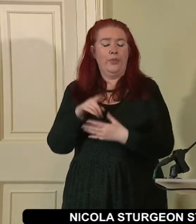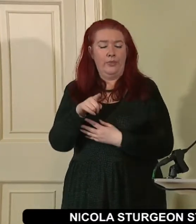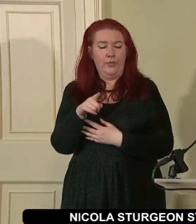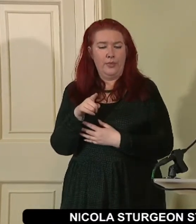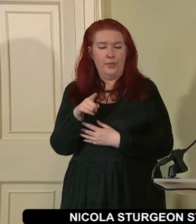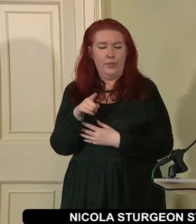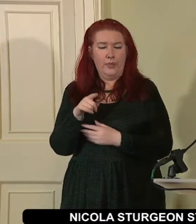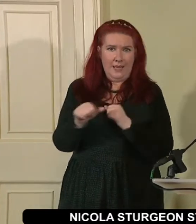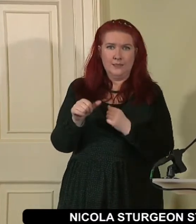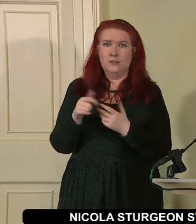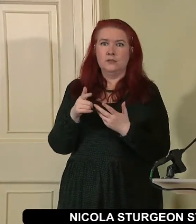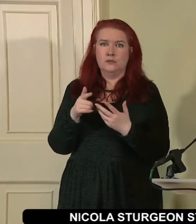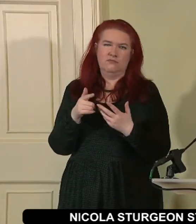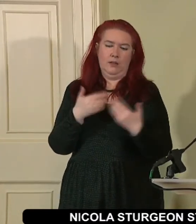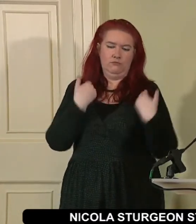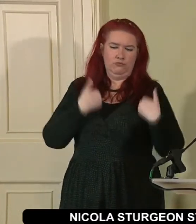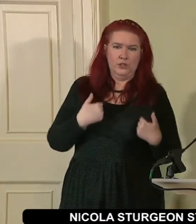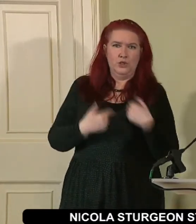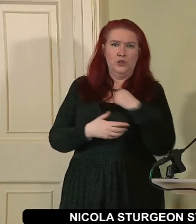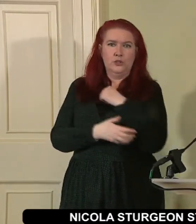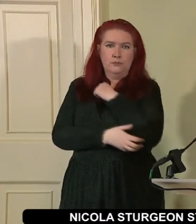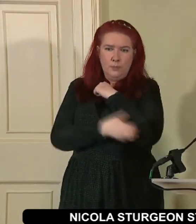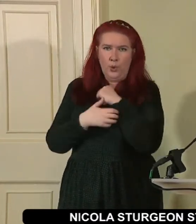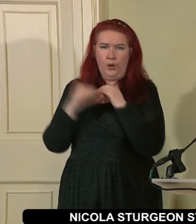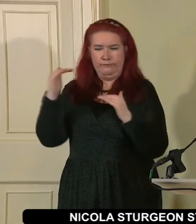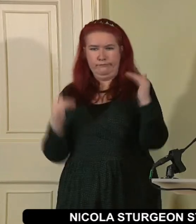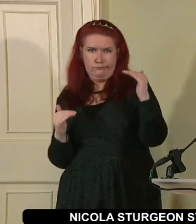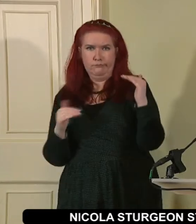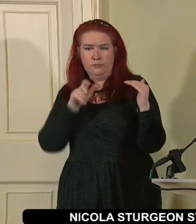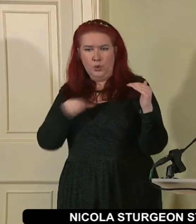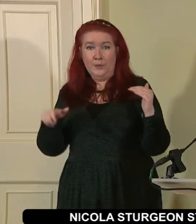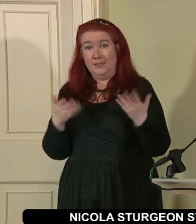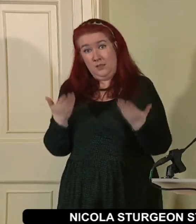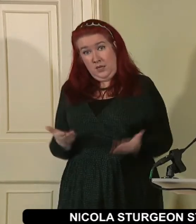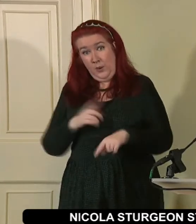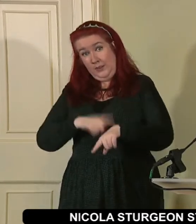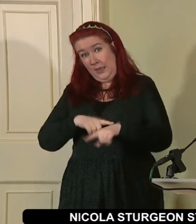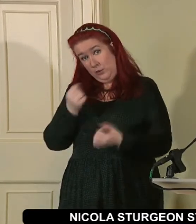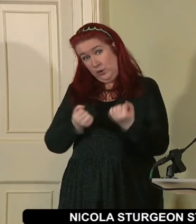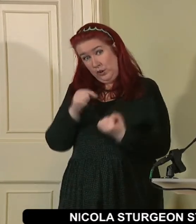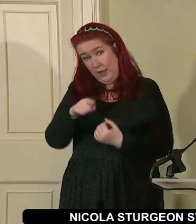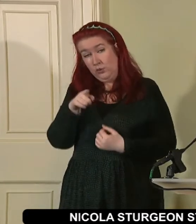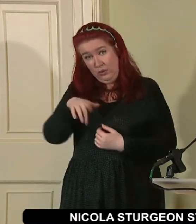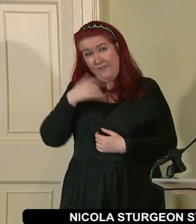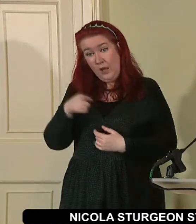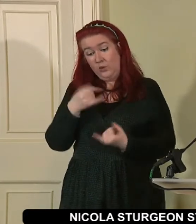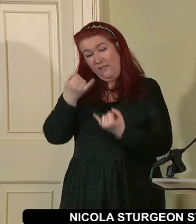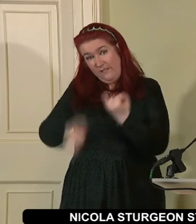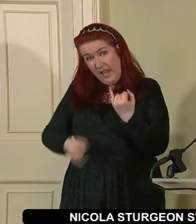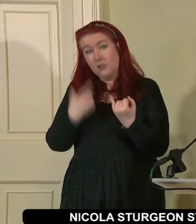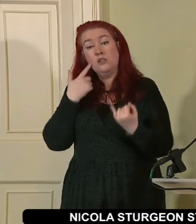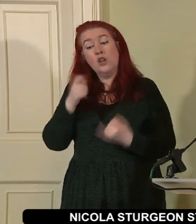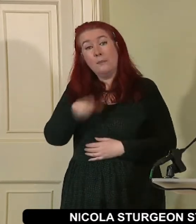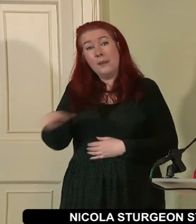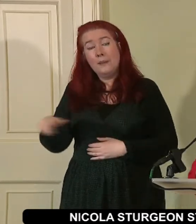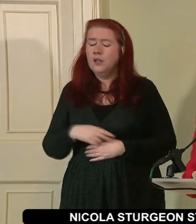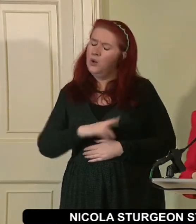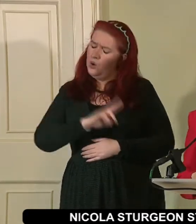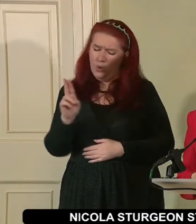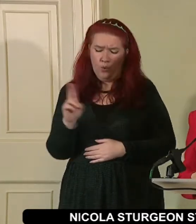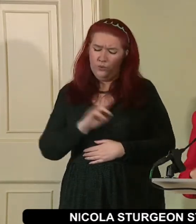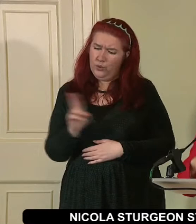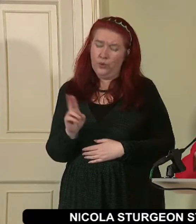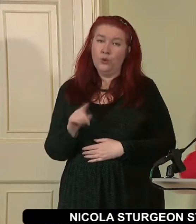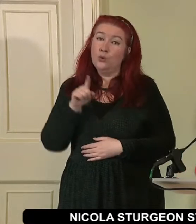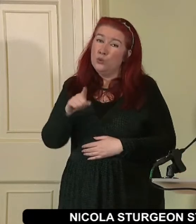the best and the worst off pupils. Now is surely the time to do that. Do you think you failed those young people? No, I don't. You made a promise,